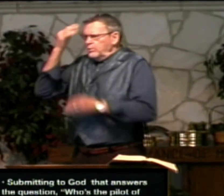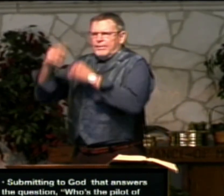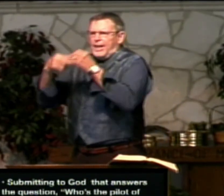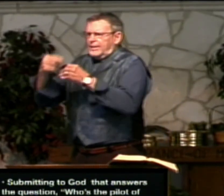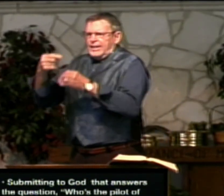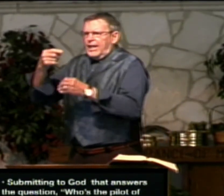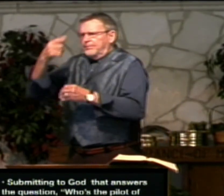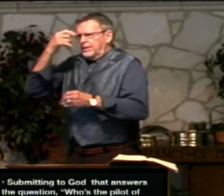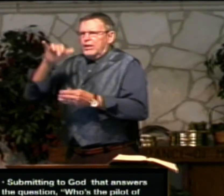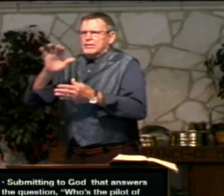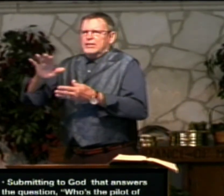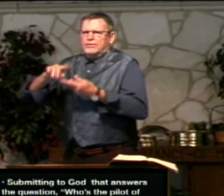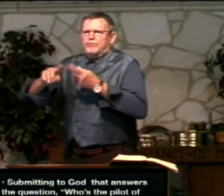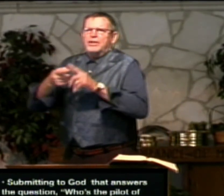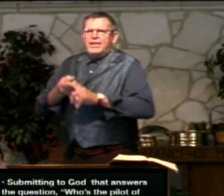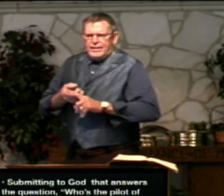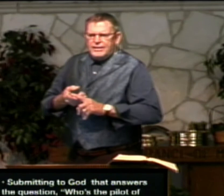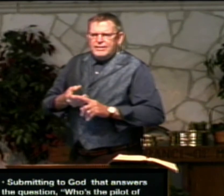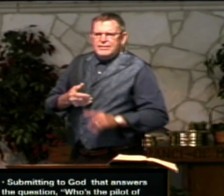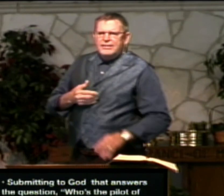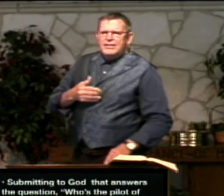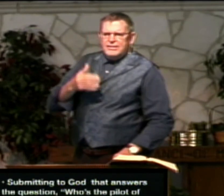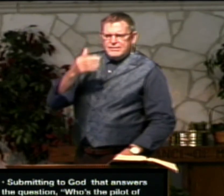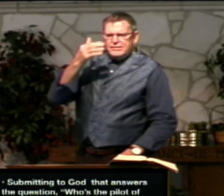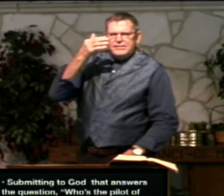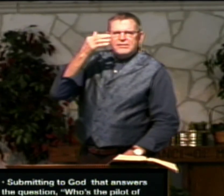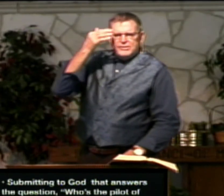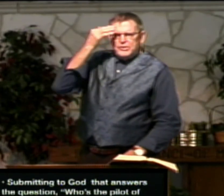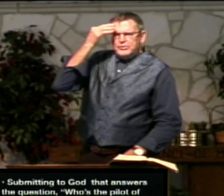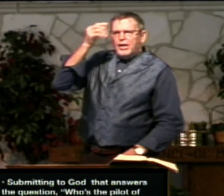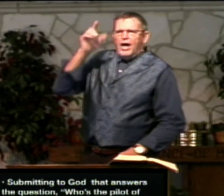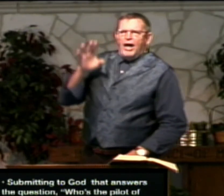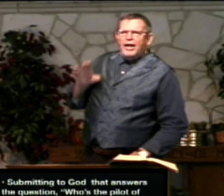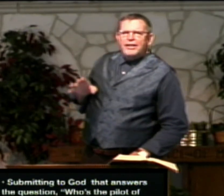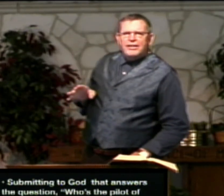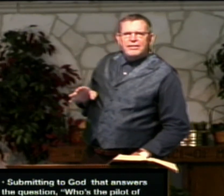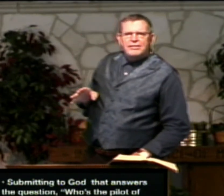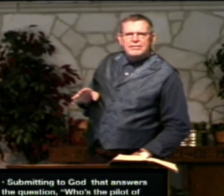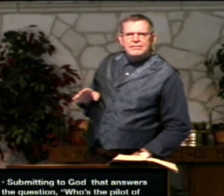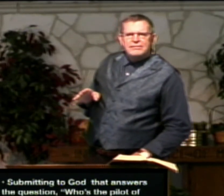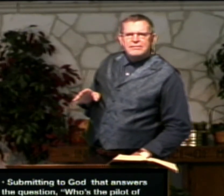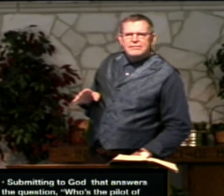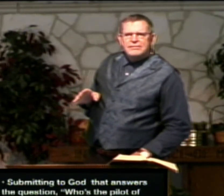He knew about that because his friend knew God.